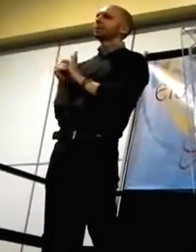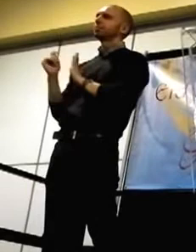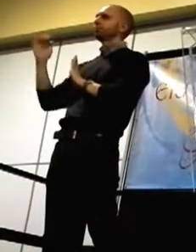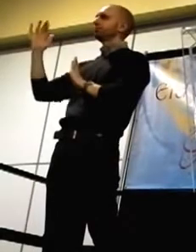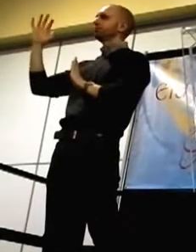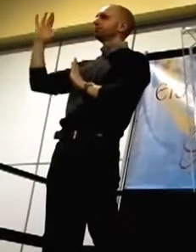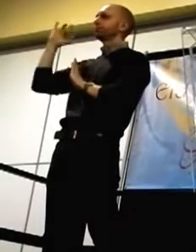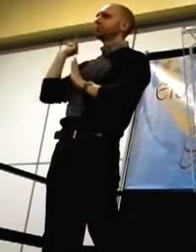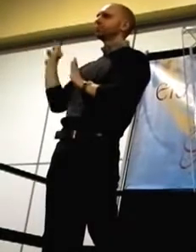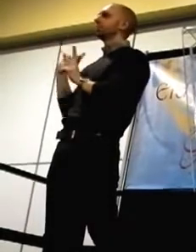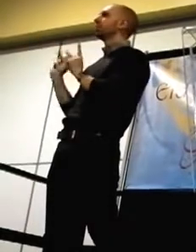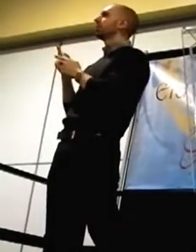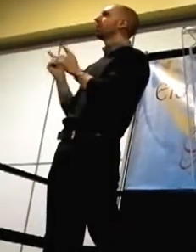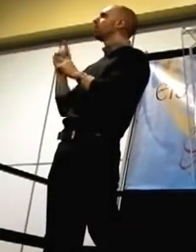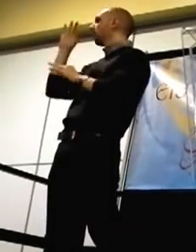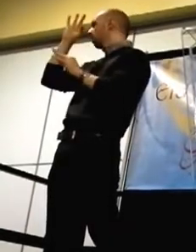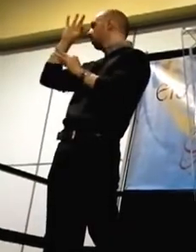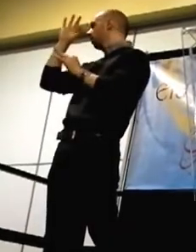sallam.